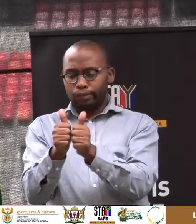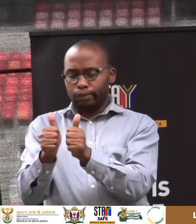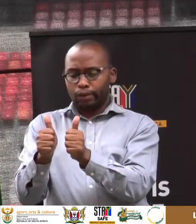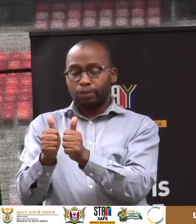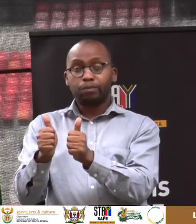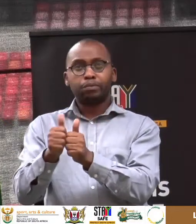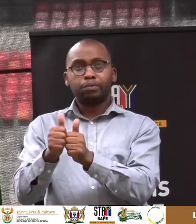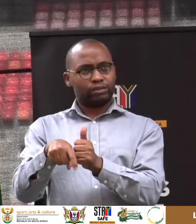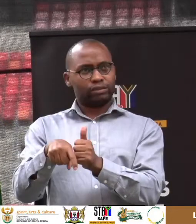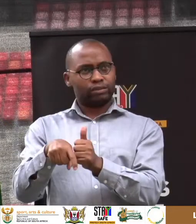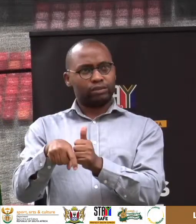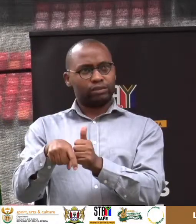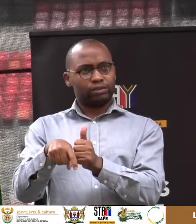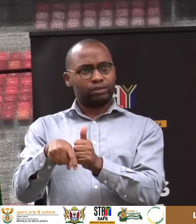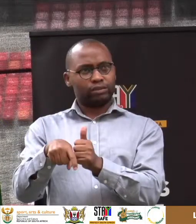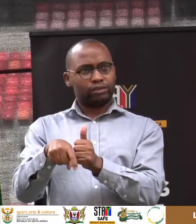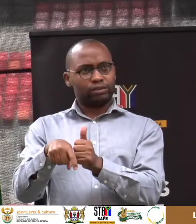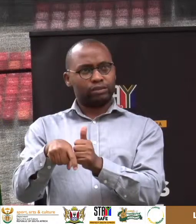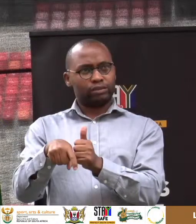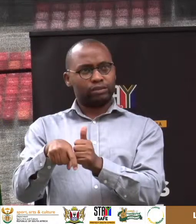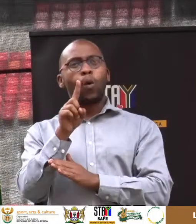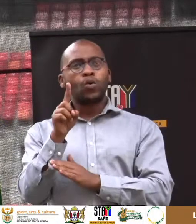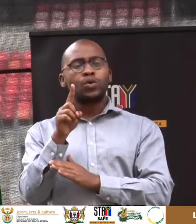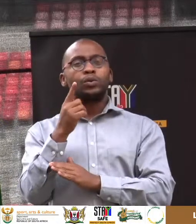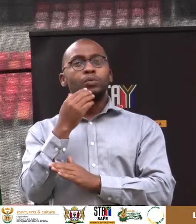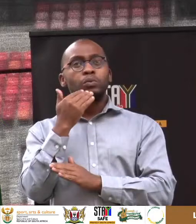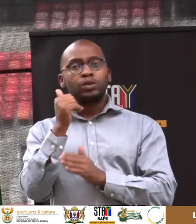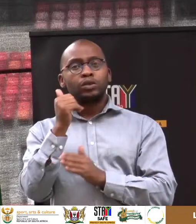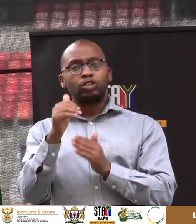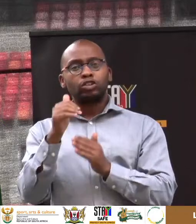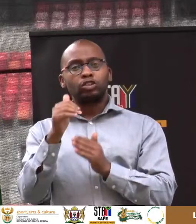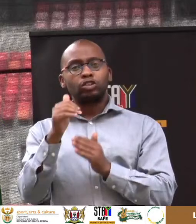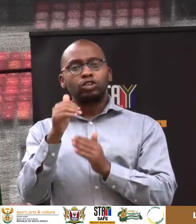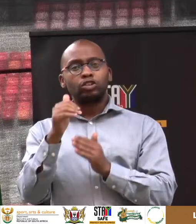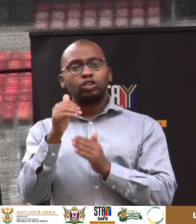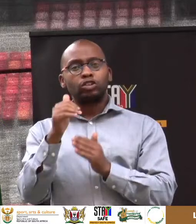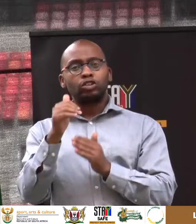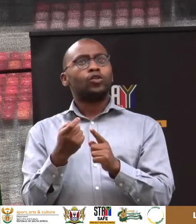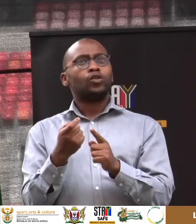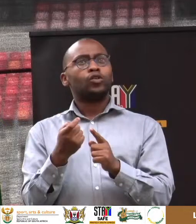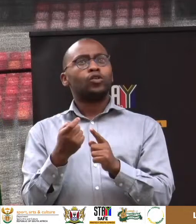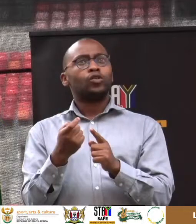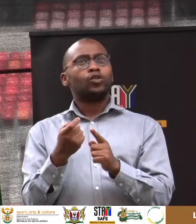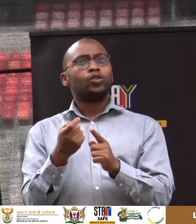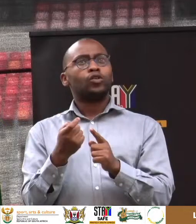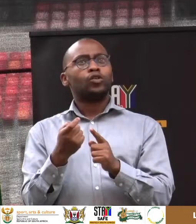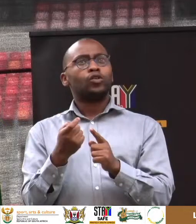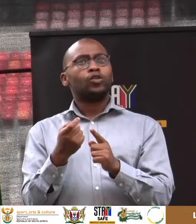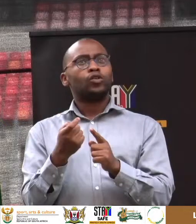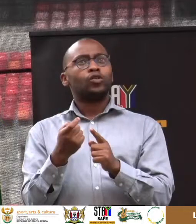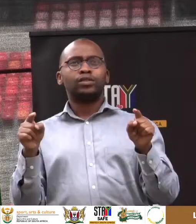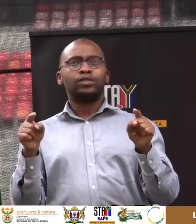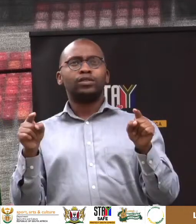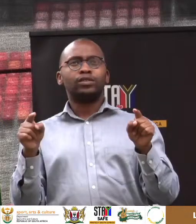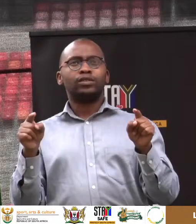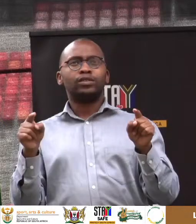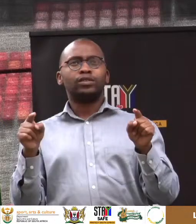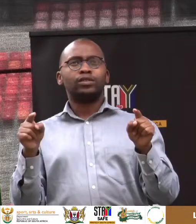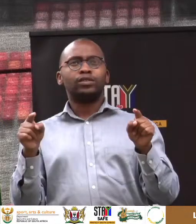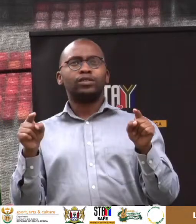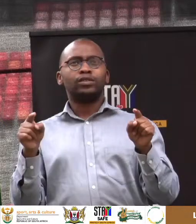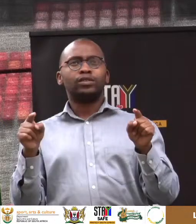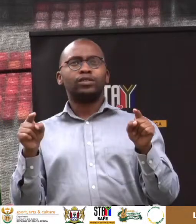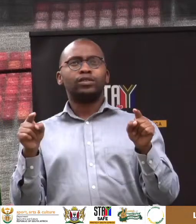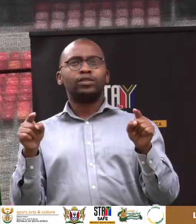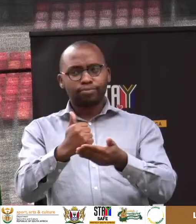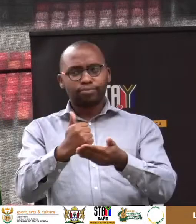kwaye siyacela zethu zasekuhlaleni ukuba sincedisane ekuchazeleni